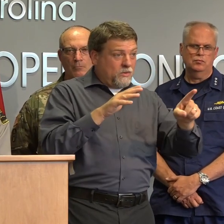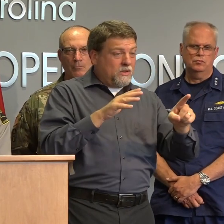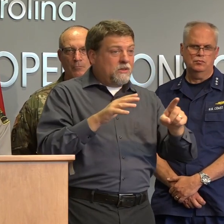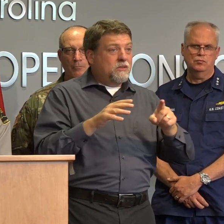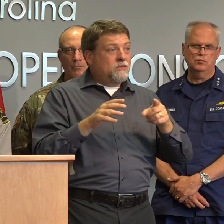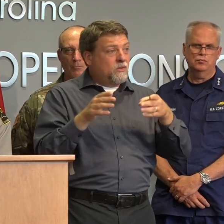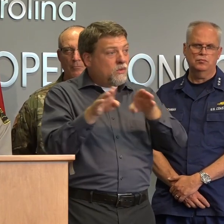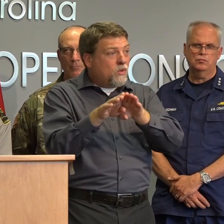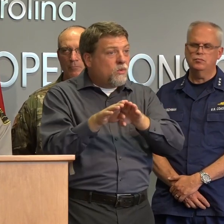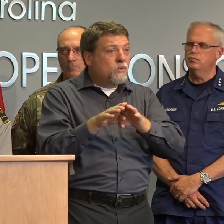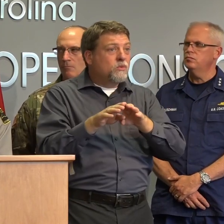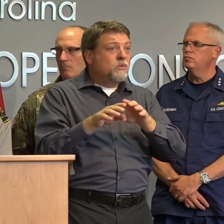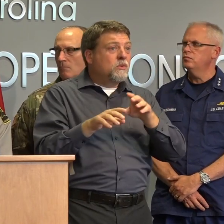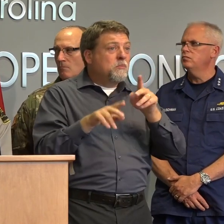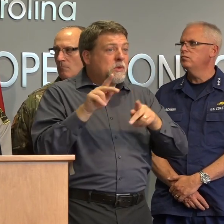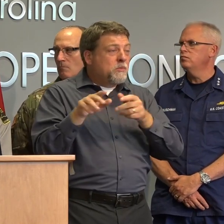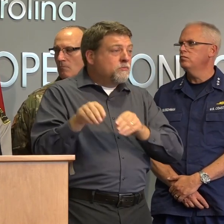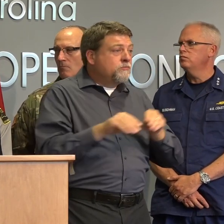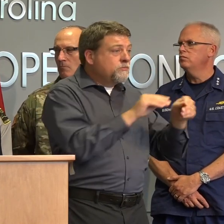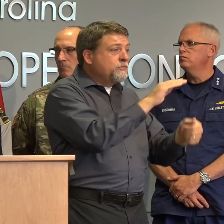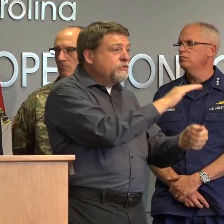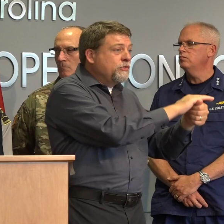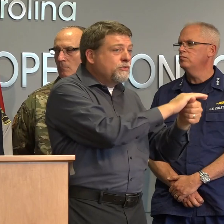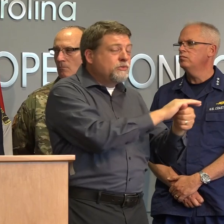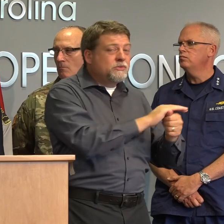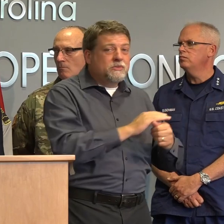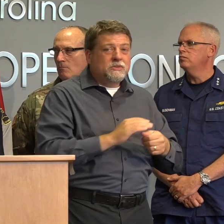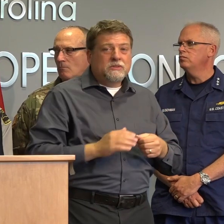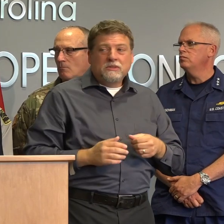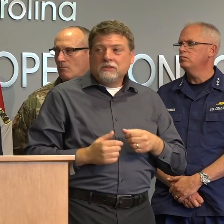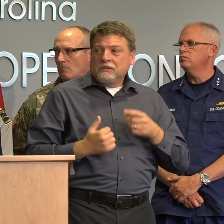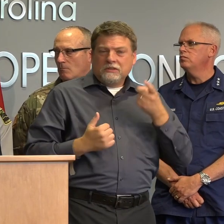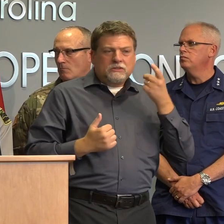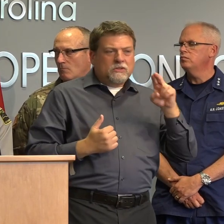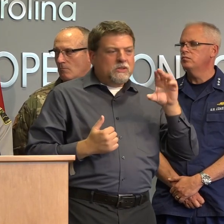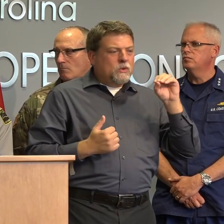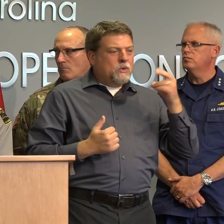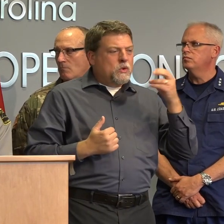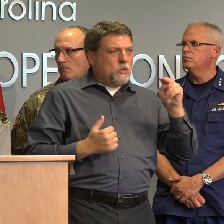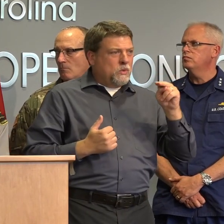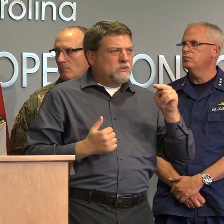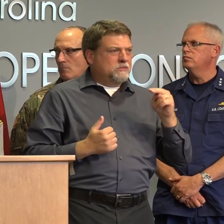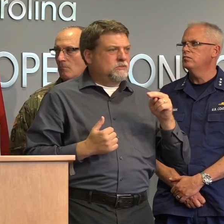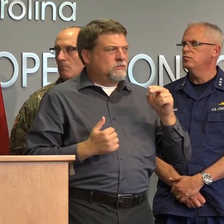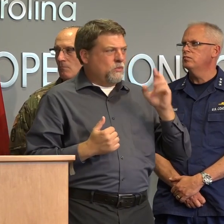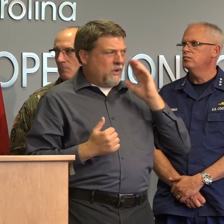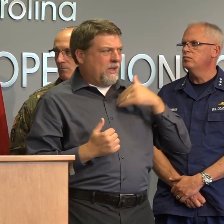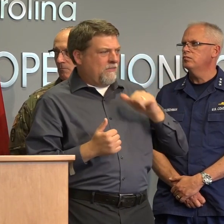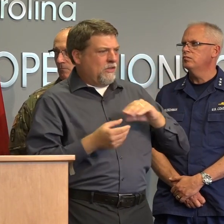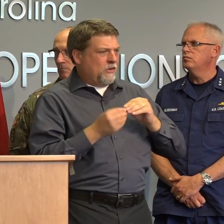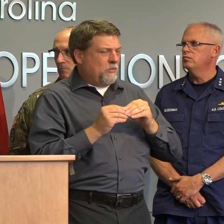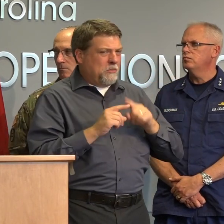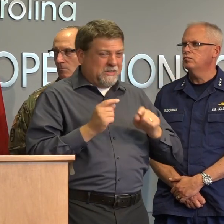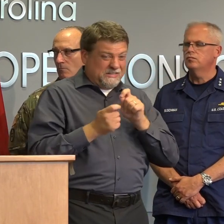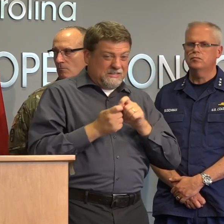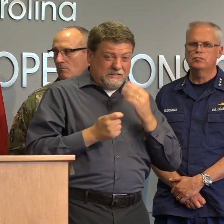shelters? I know Dr. Cohen would have that number. Do you have it? I don't have it, sir. It continues to